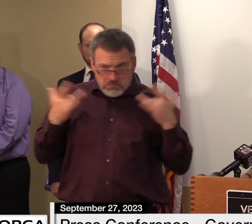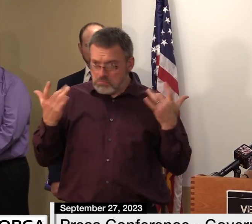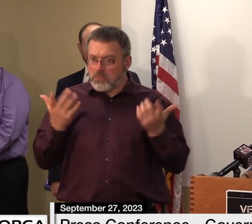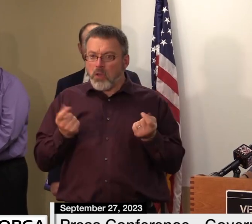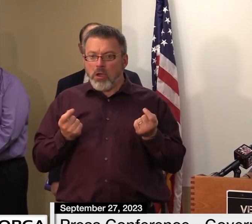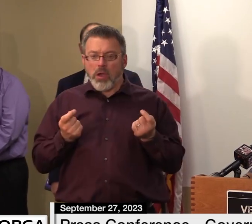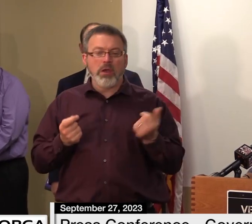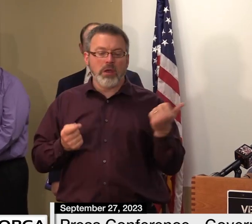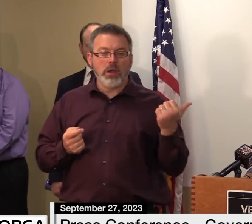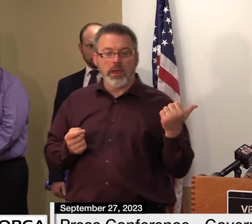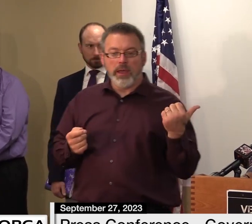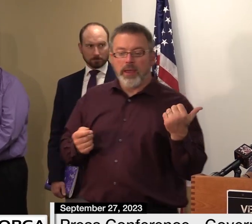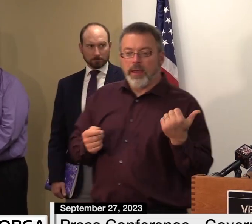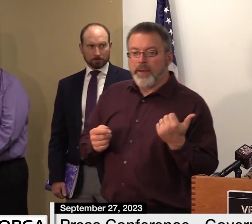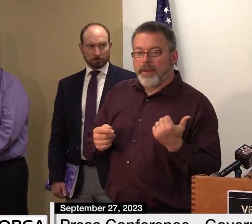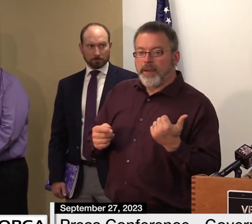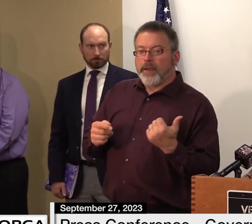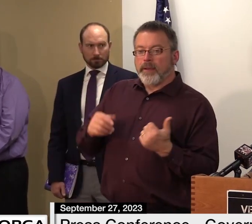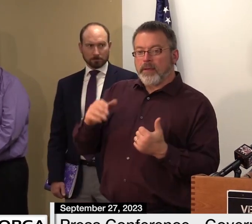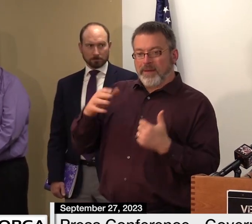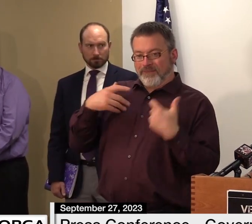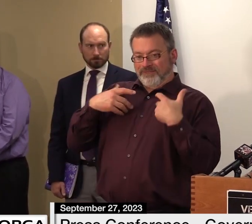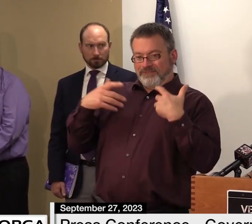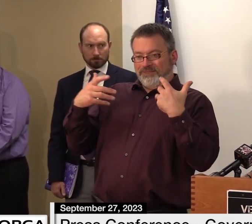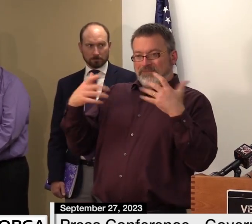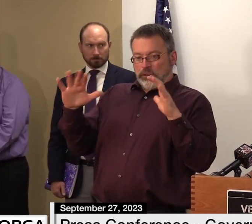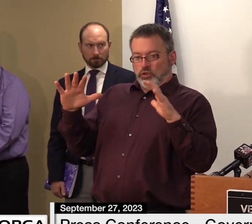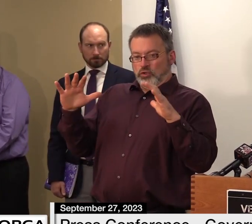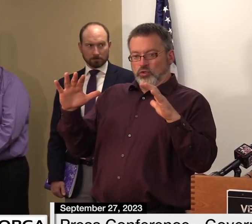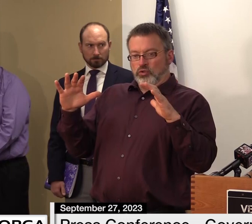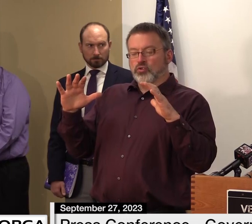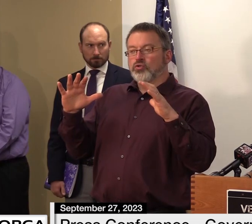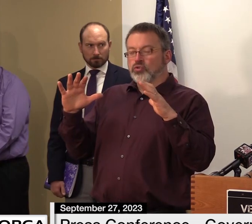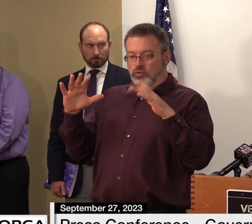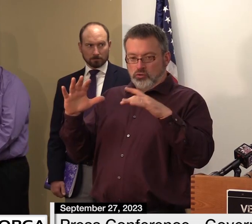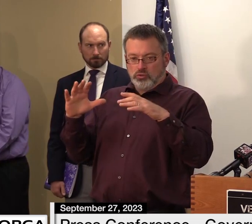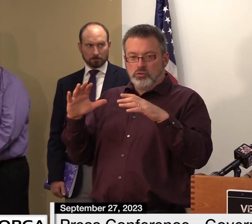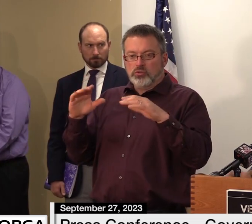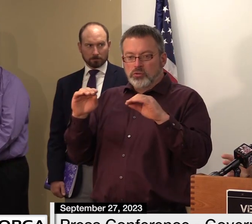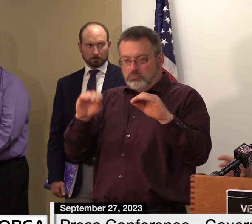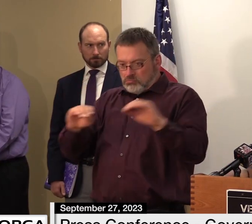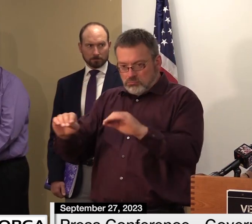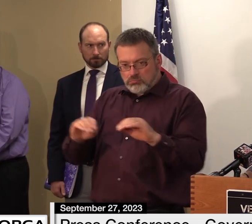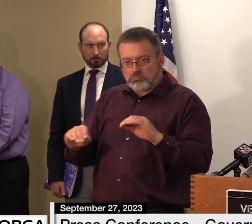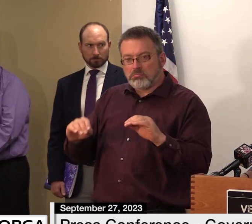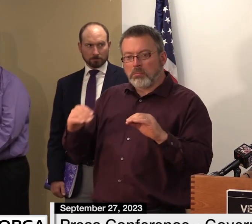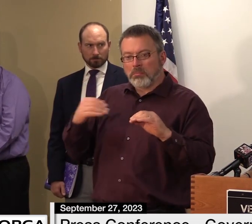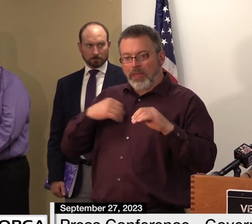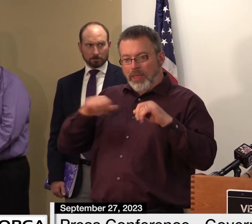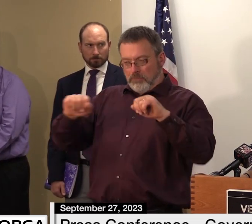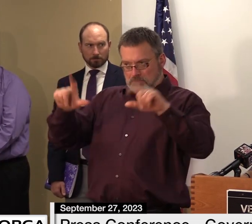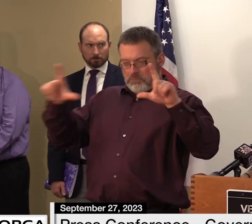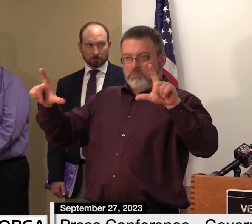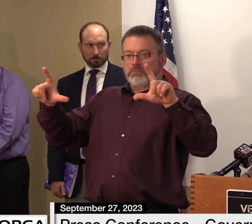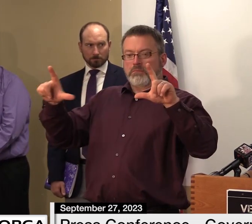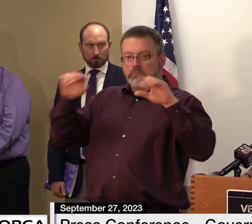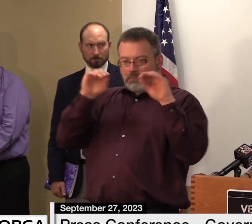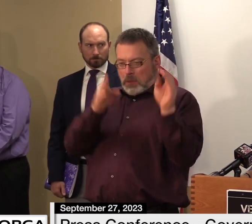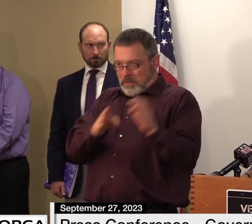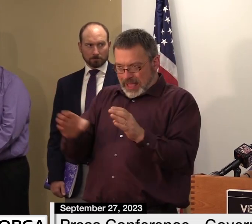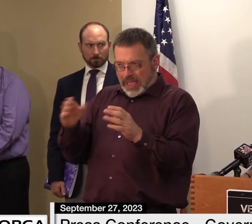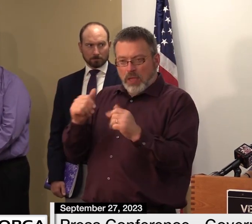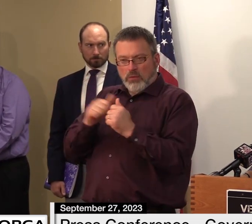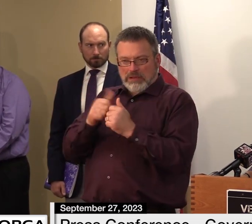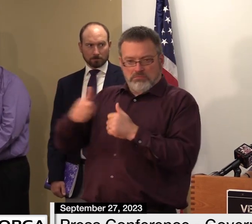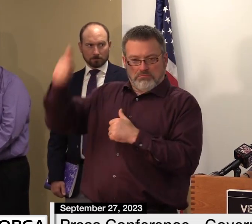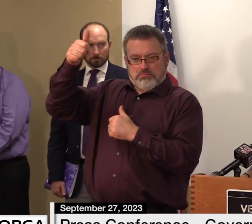Well, we've got some schematics we're working on. We are sharing that with our with FEMA headquarters, taking a look at how we